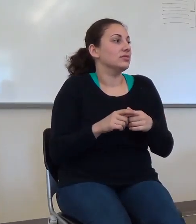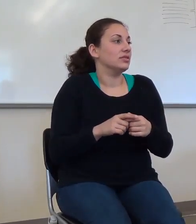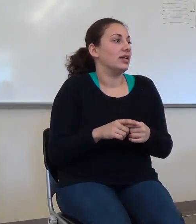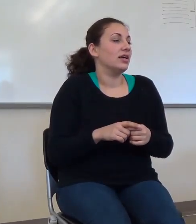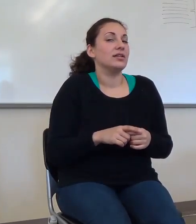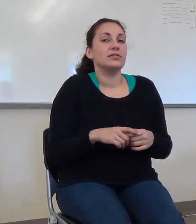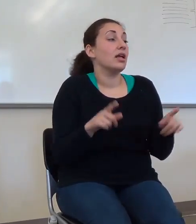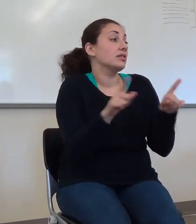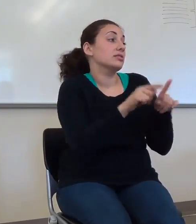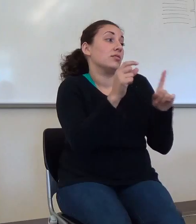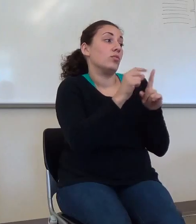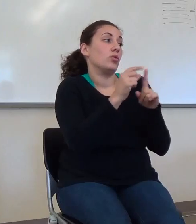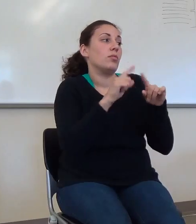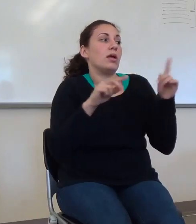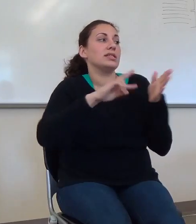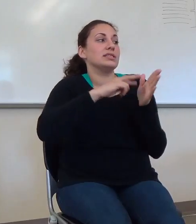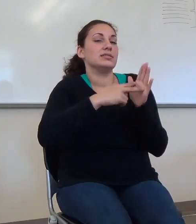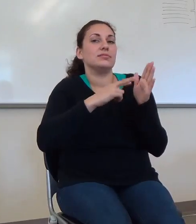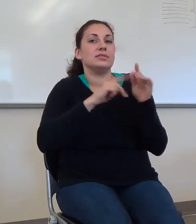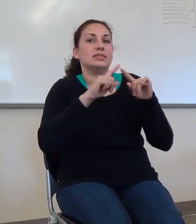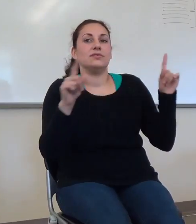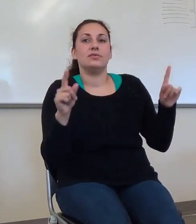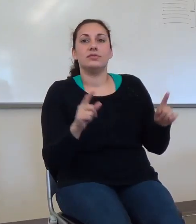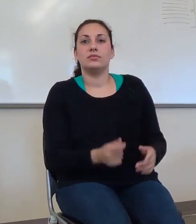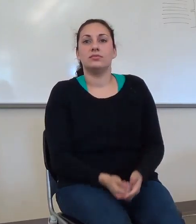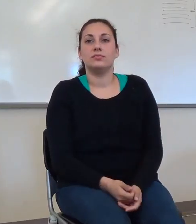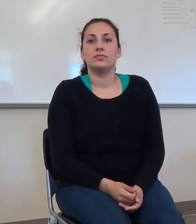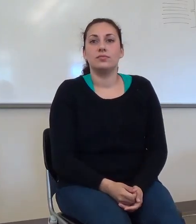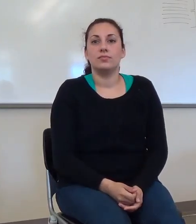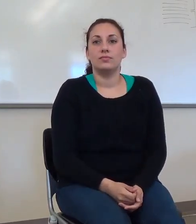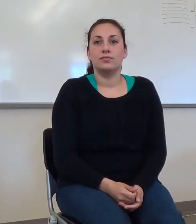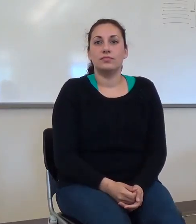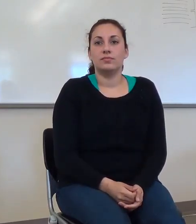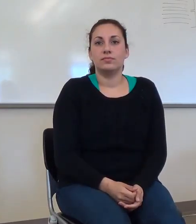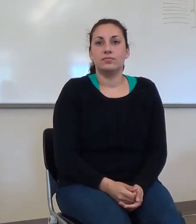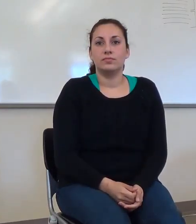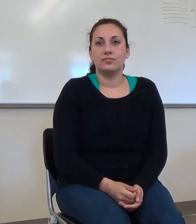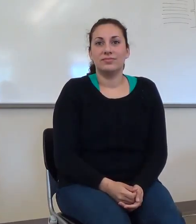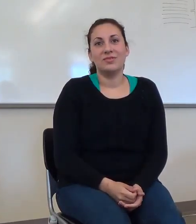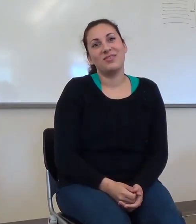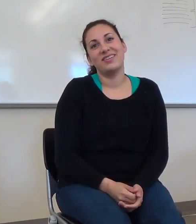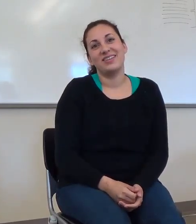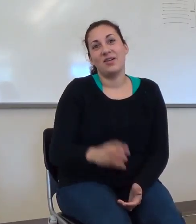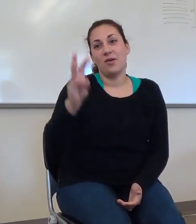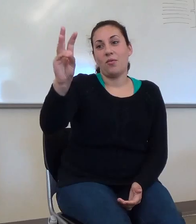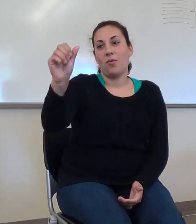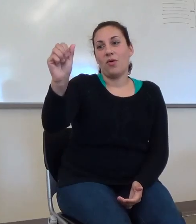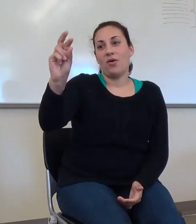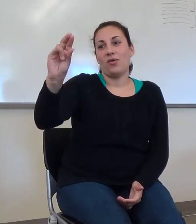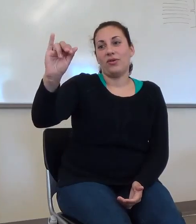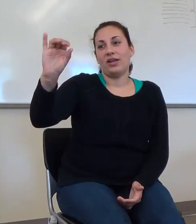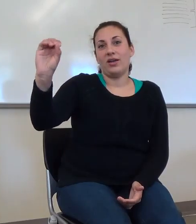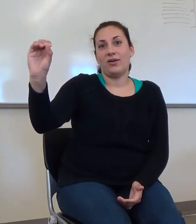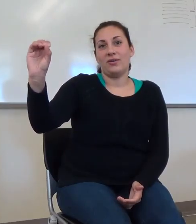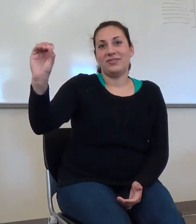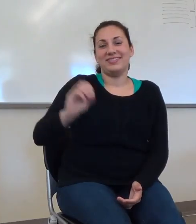example. What does this part of it tell us? The creator, What?